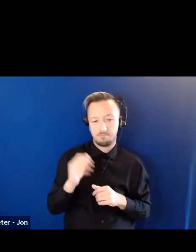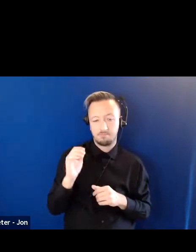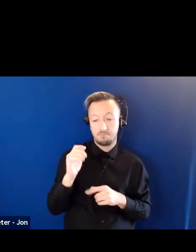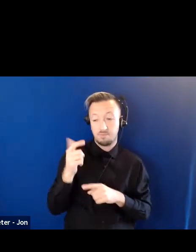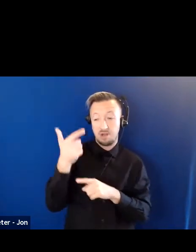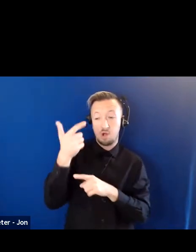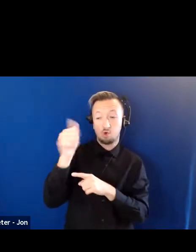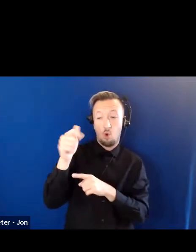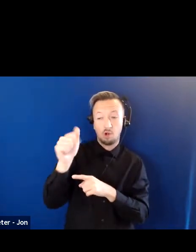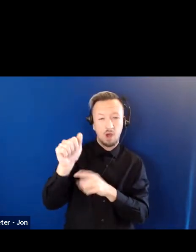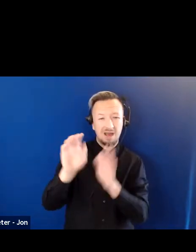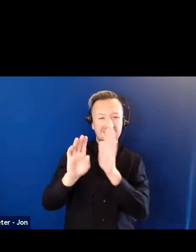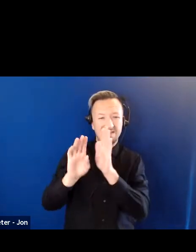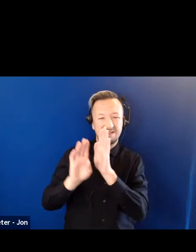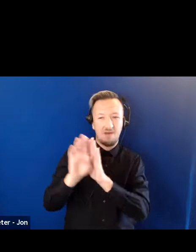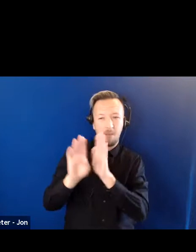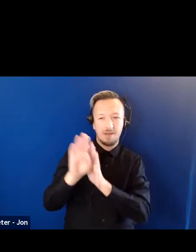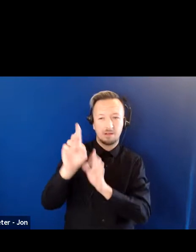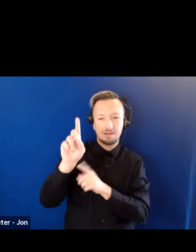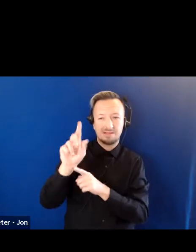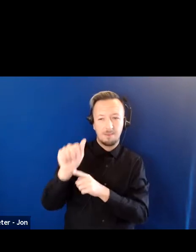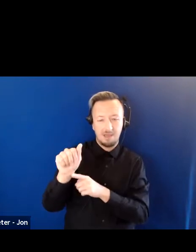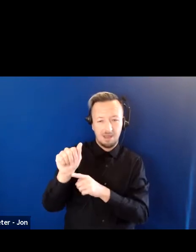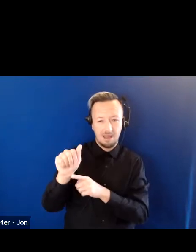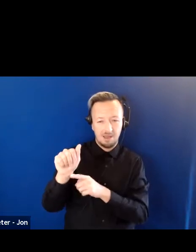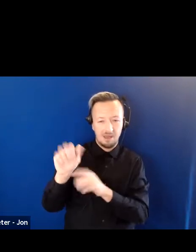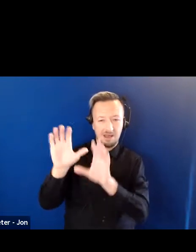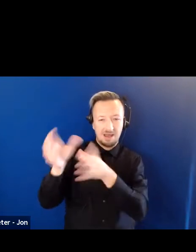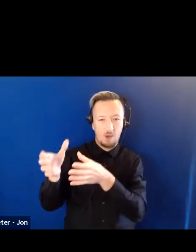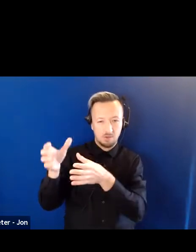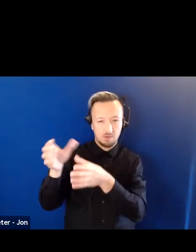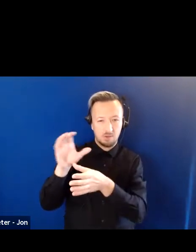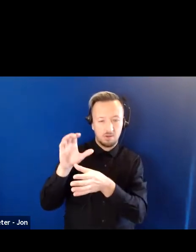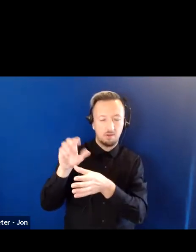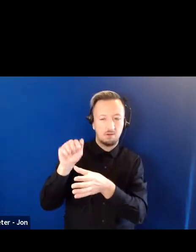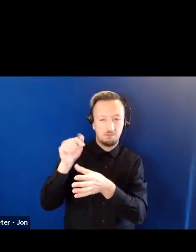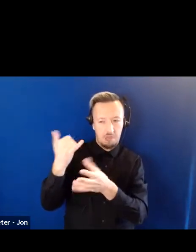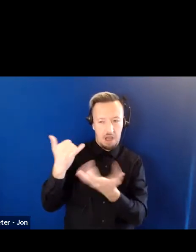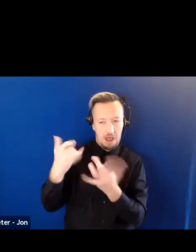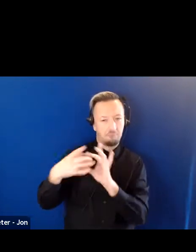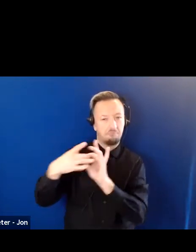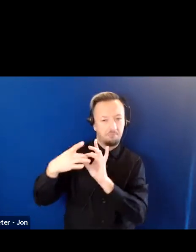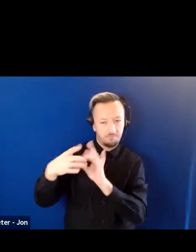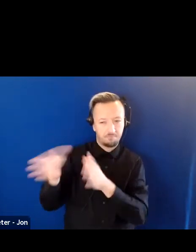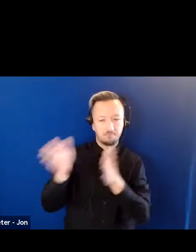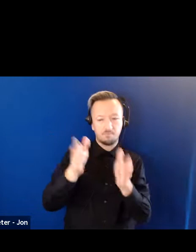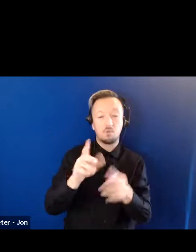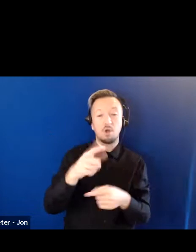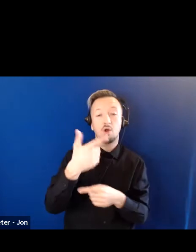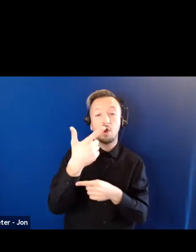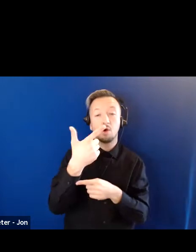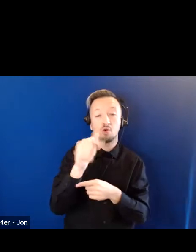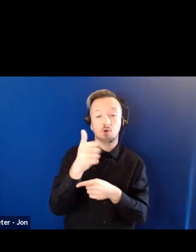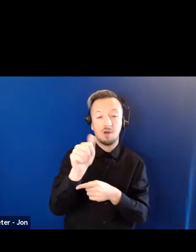Georgia Developmental Disability Council, GCDD, our Georgia Advocacy